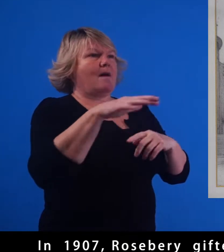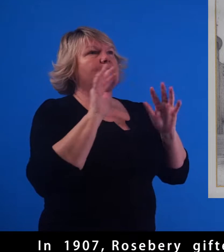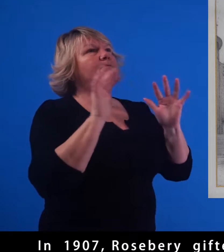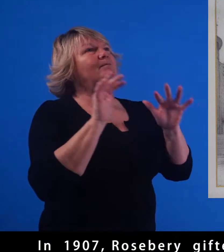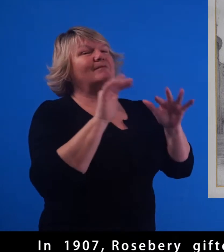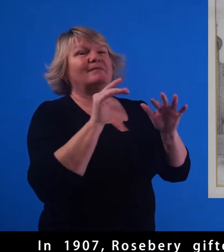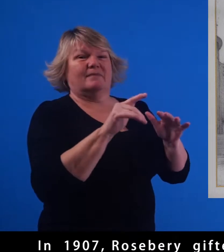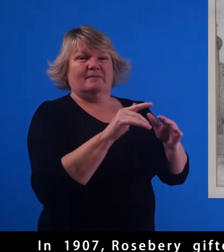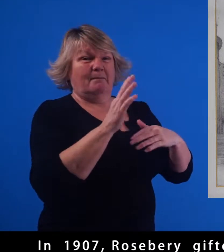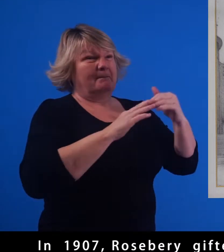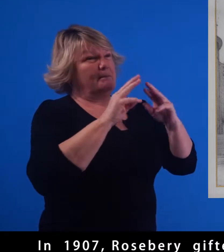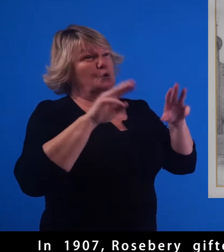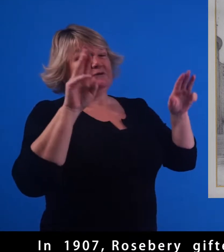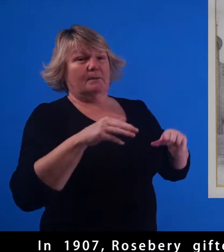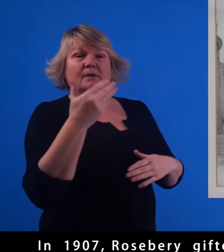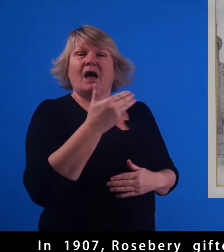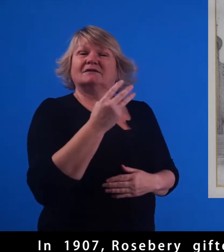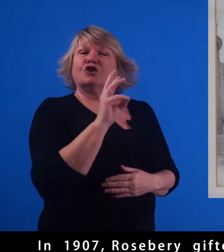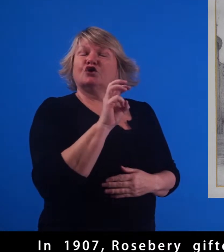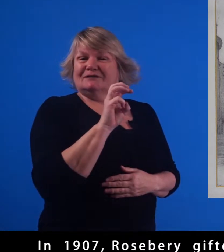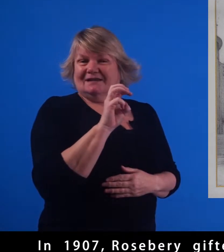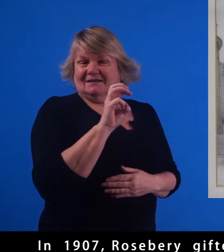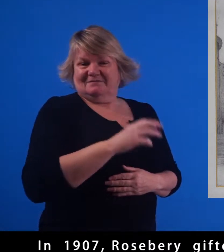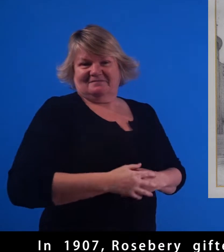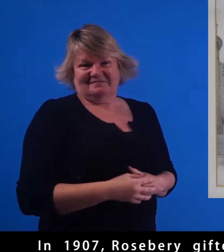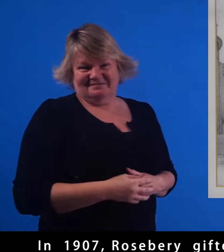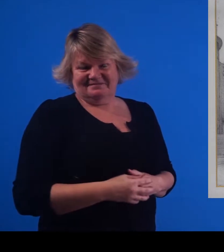museum in 1913.